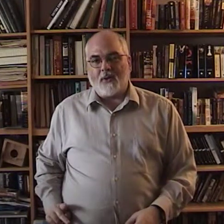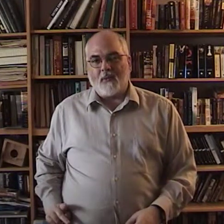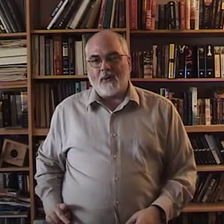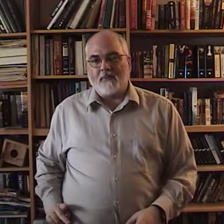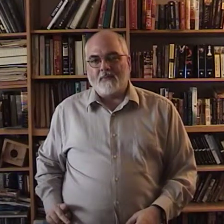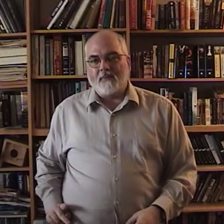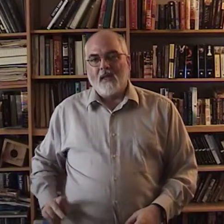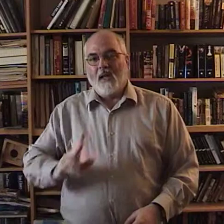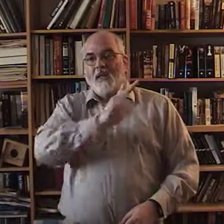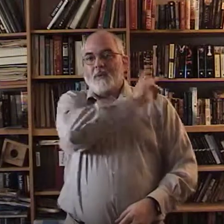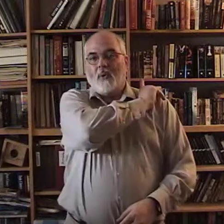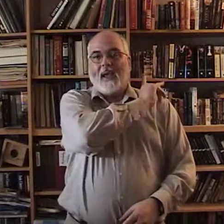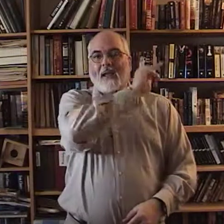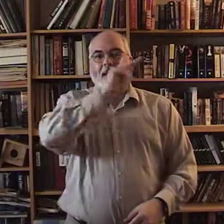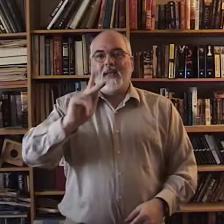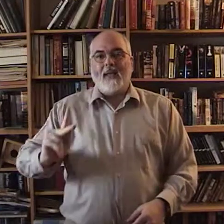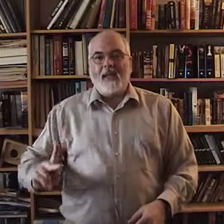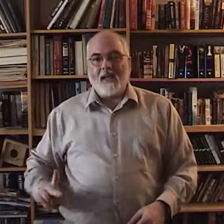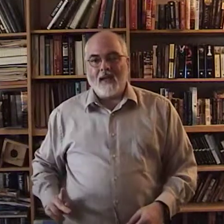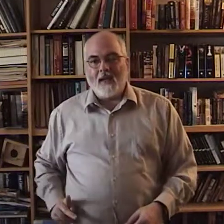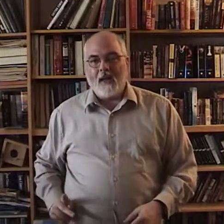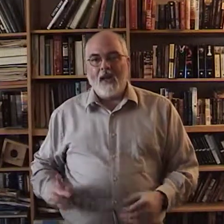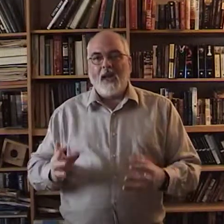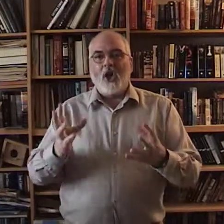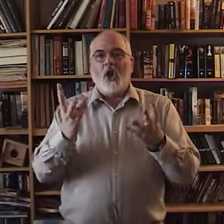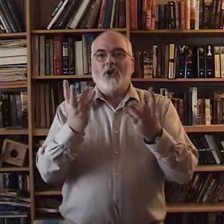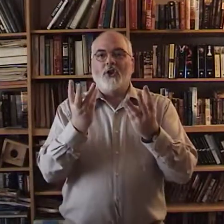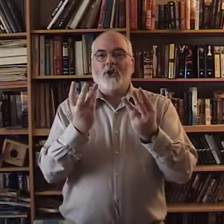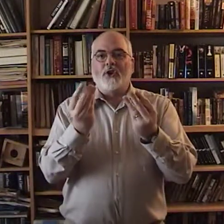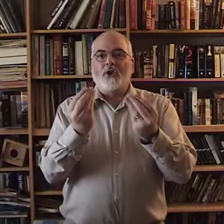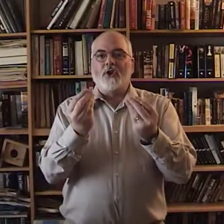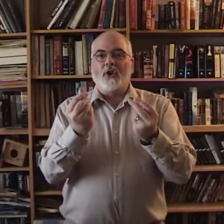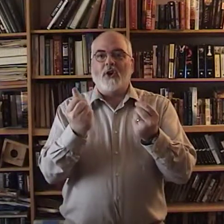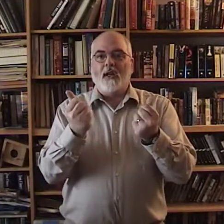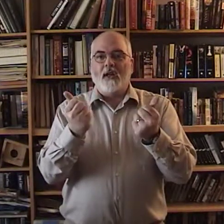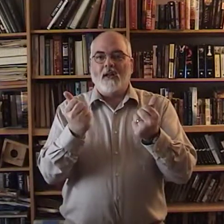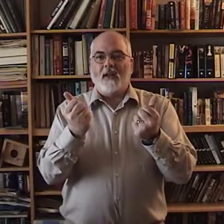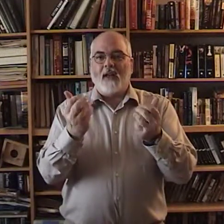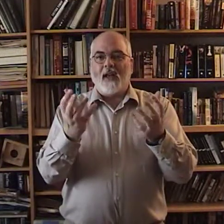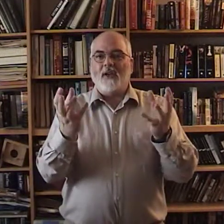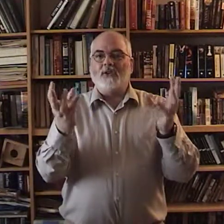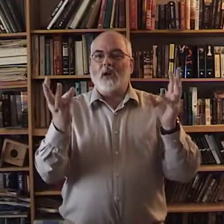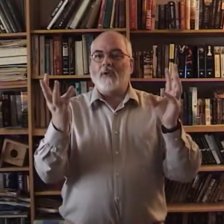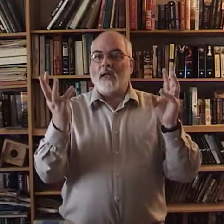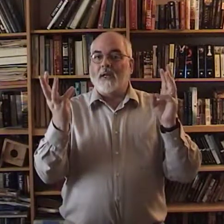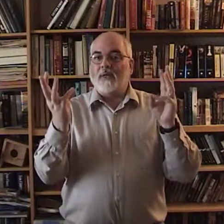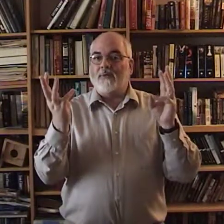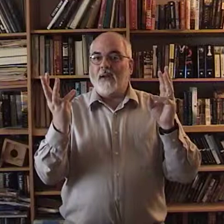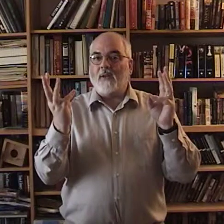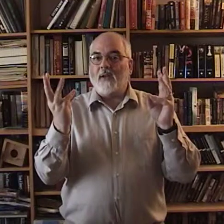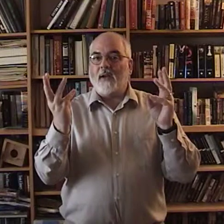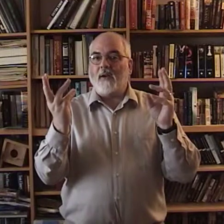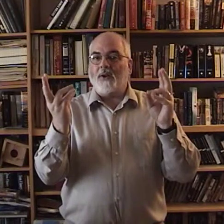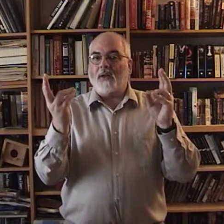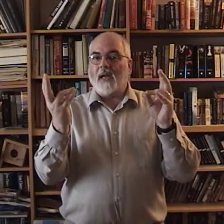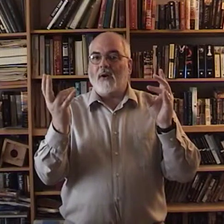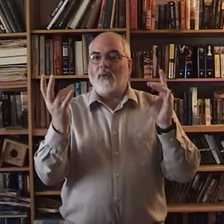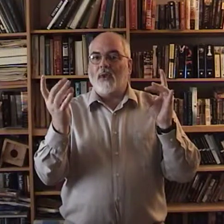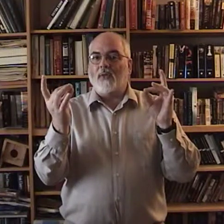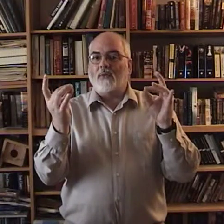elbow. So a king, dirty. And you start with a little finger here and just kind of run through